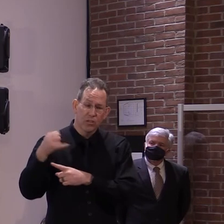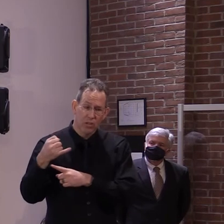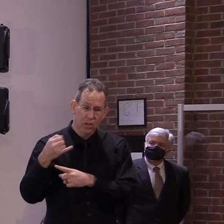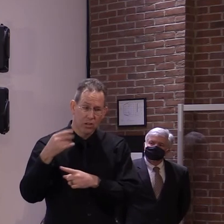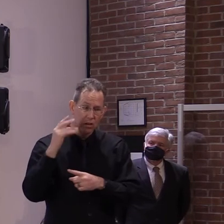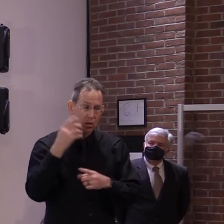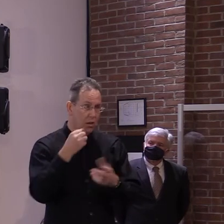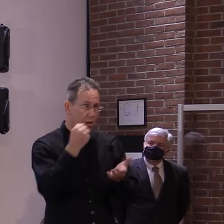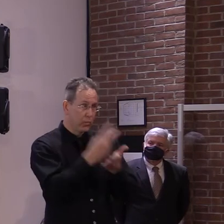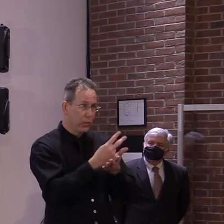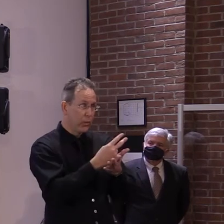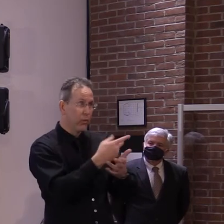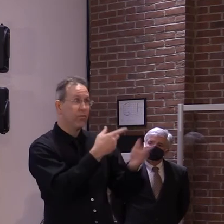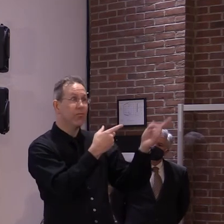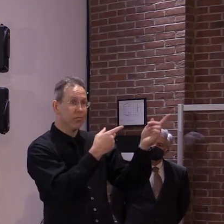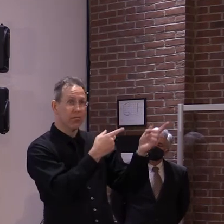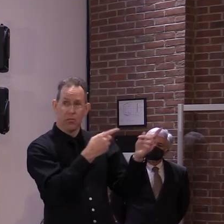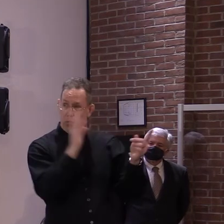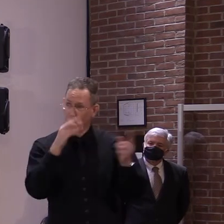um sure